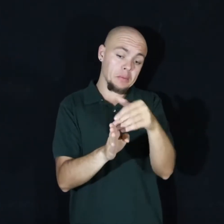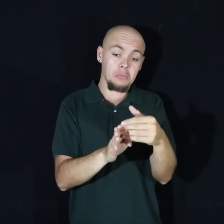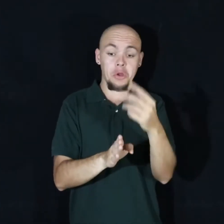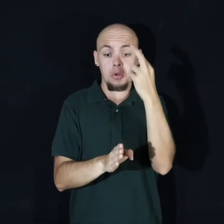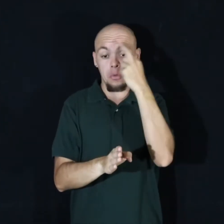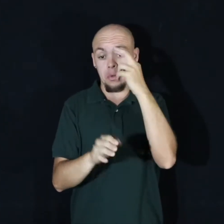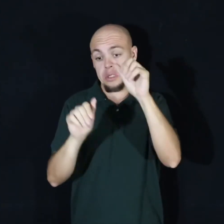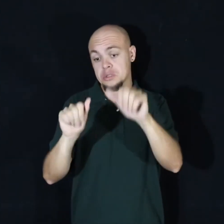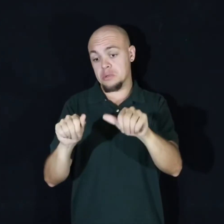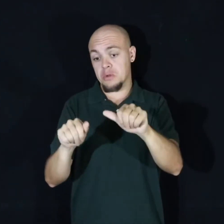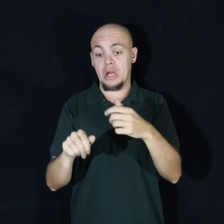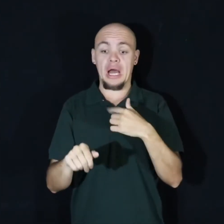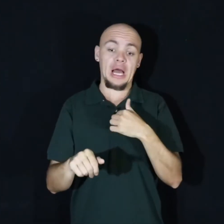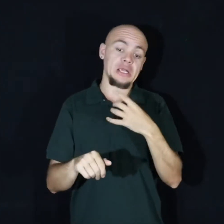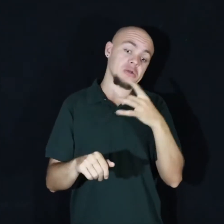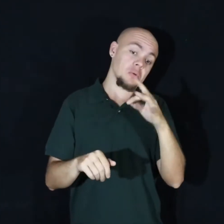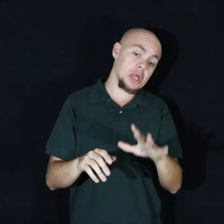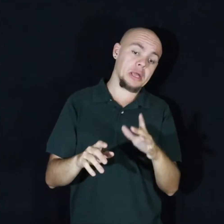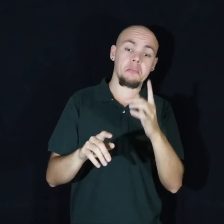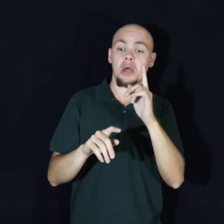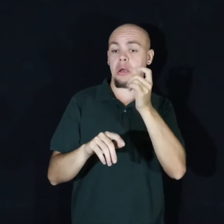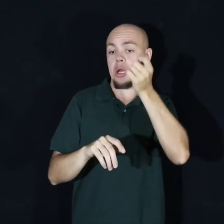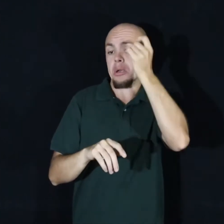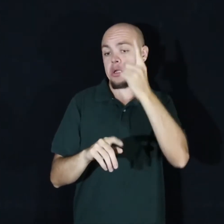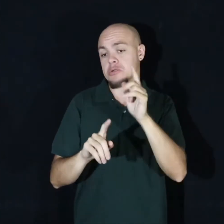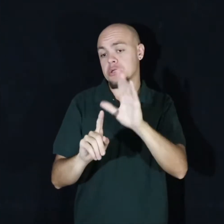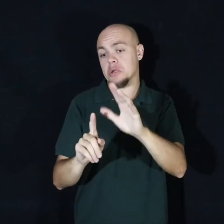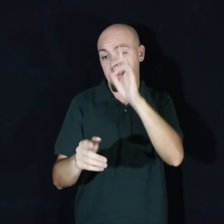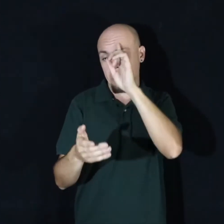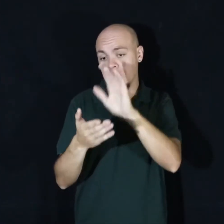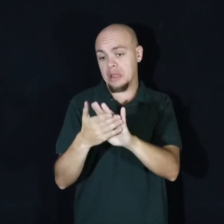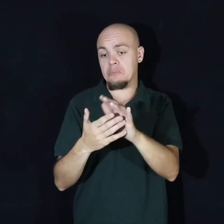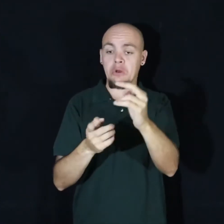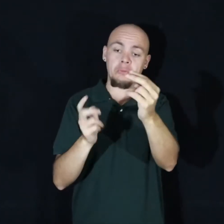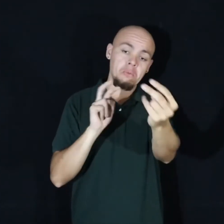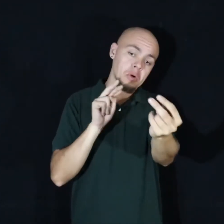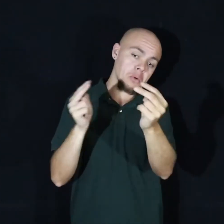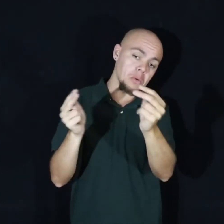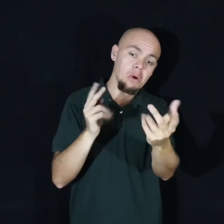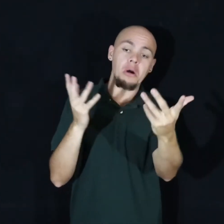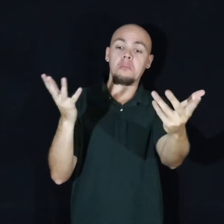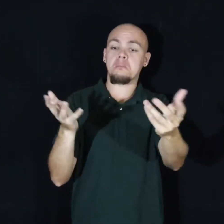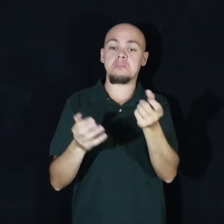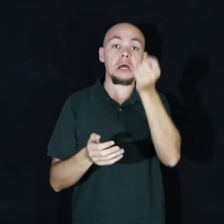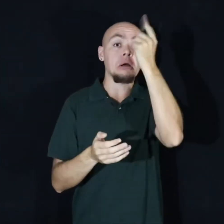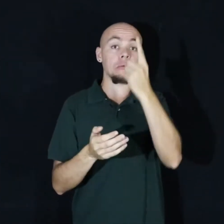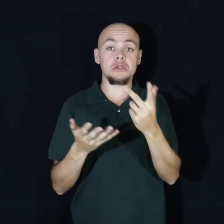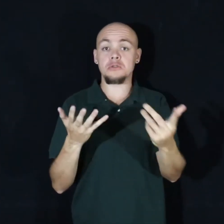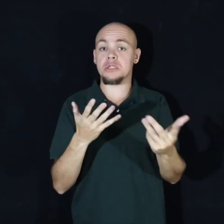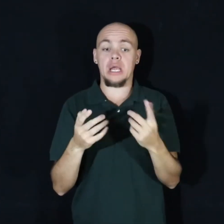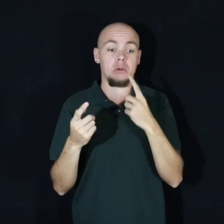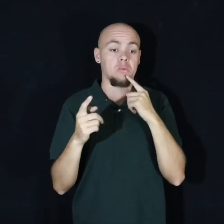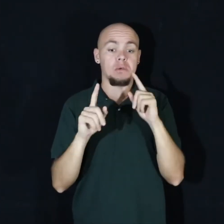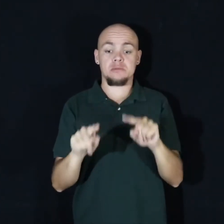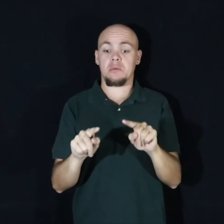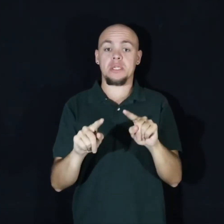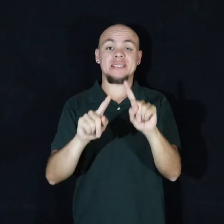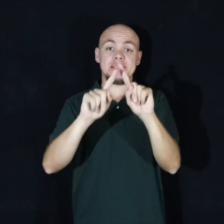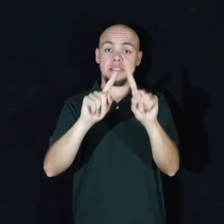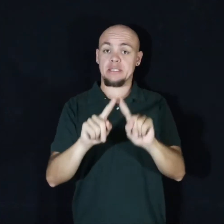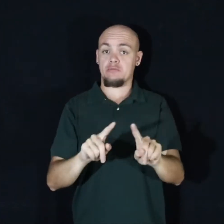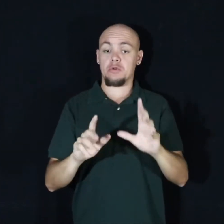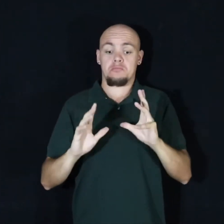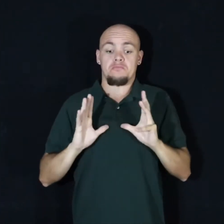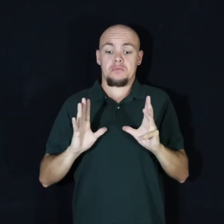like, well, I don't know, it's reasonable. I don't like it, but it's reasonable. I can understand why you believe that. And so there are people who react to